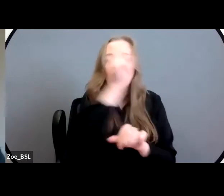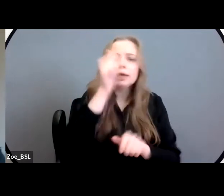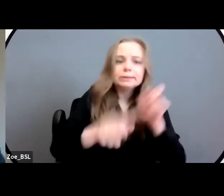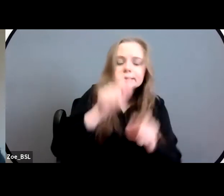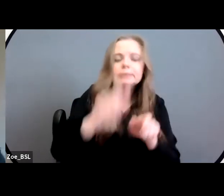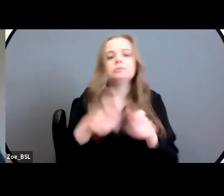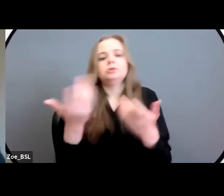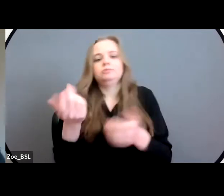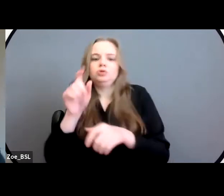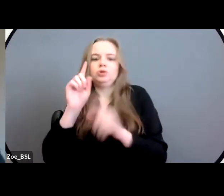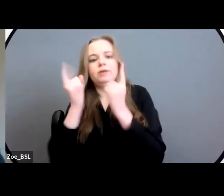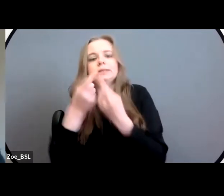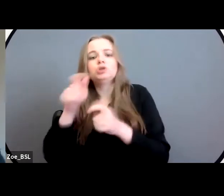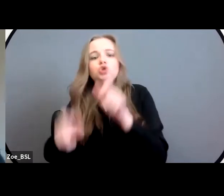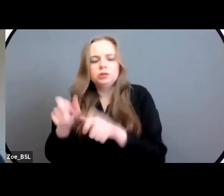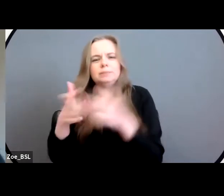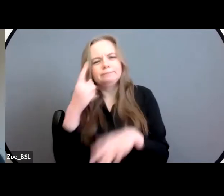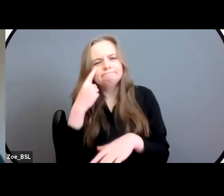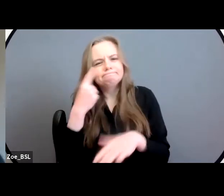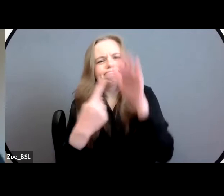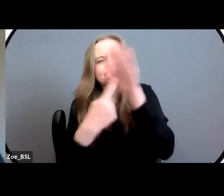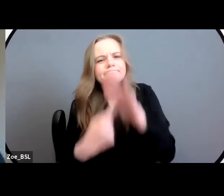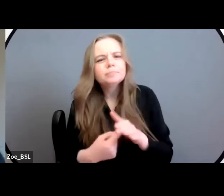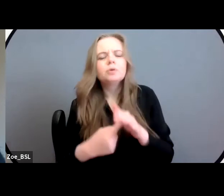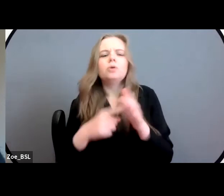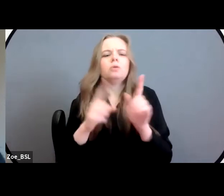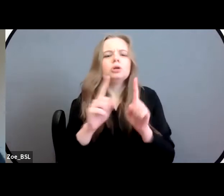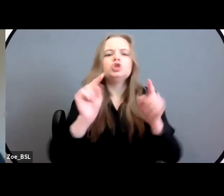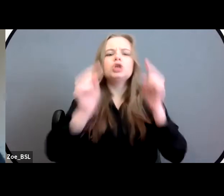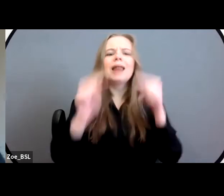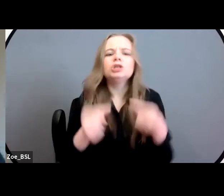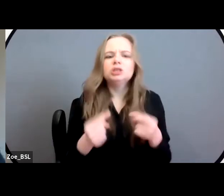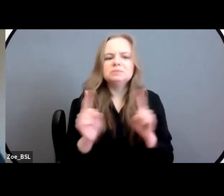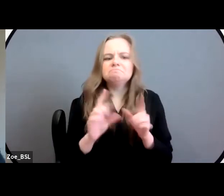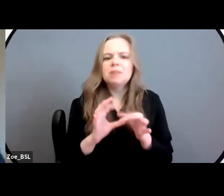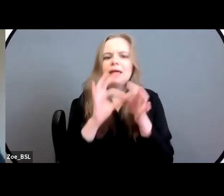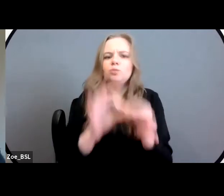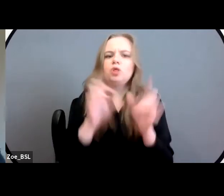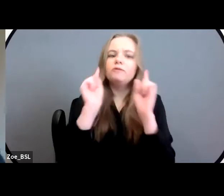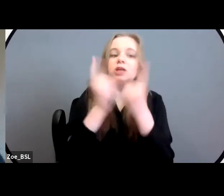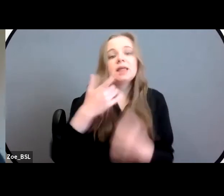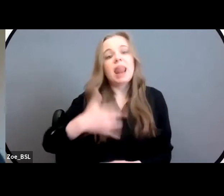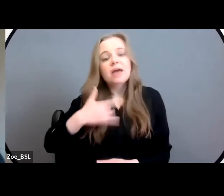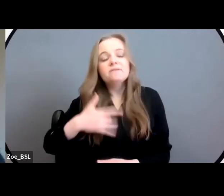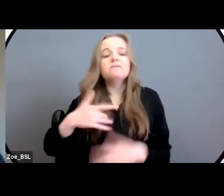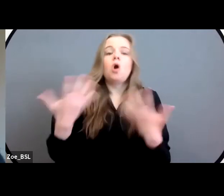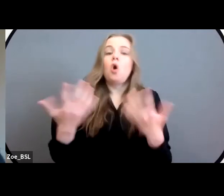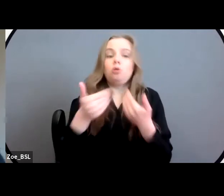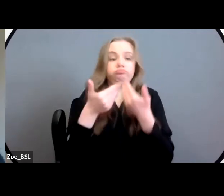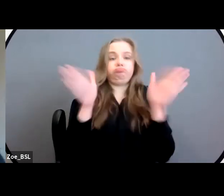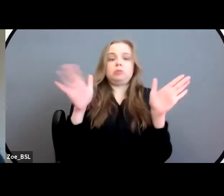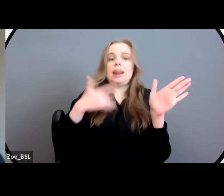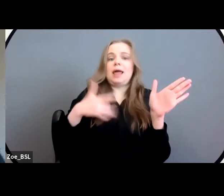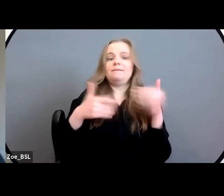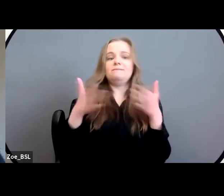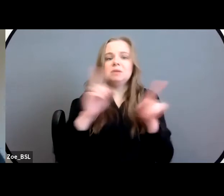looking into some of these key priorities and some of the key challenges around university life, but also more wider into kind